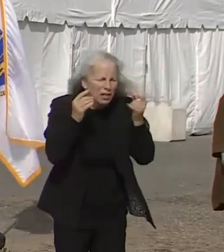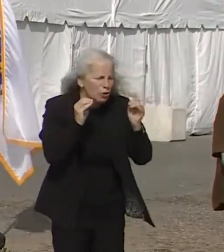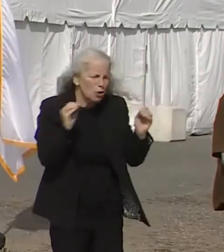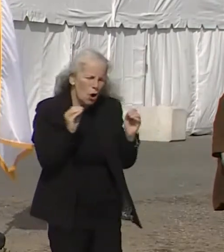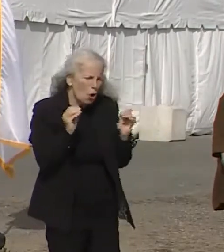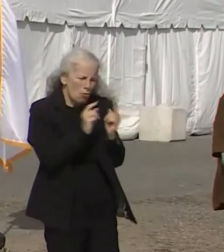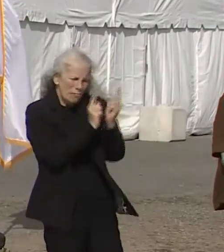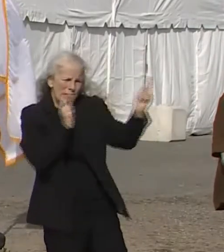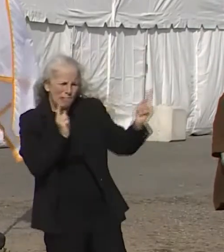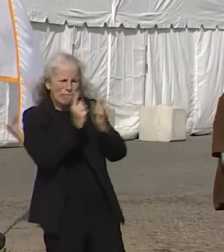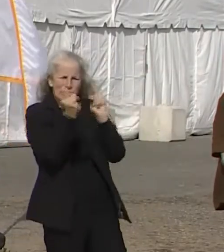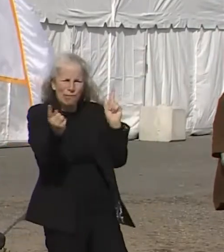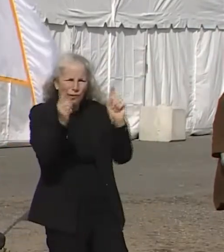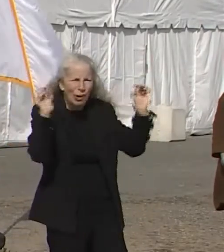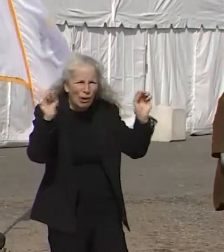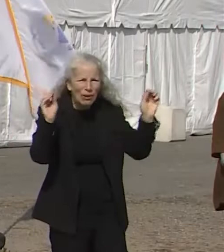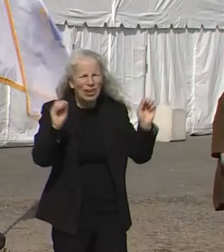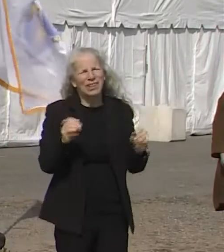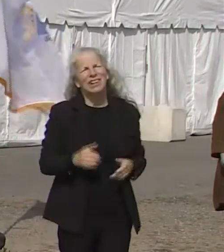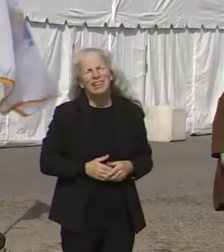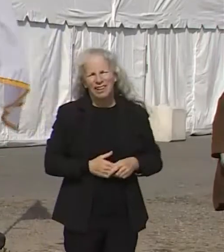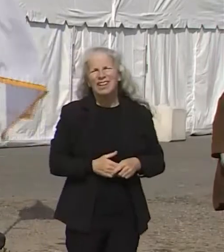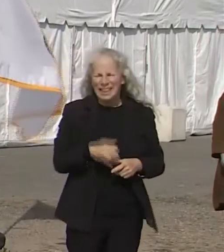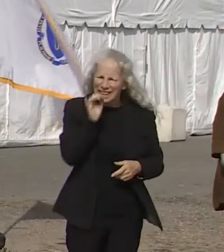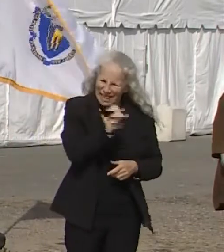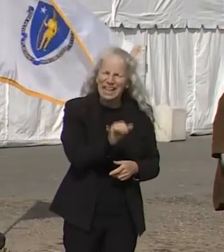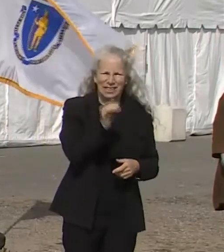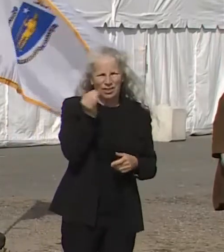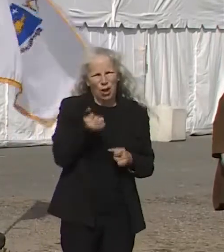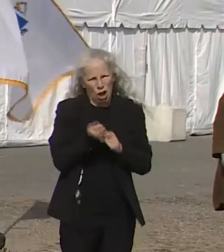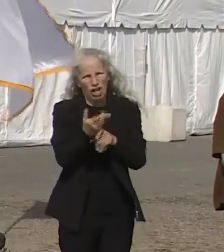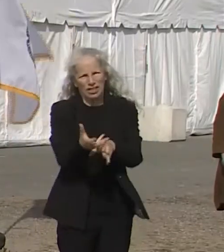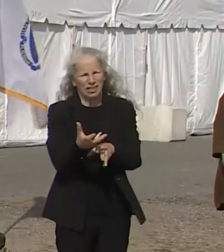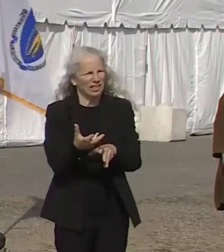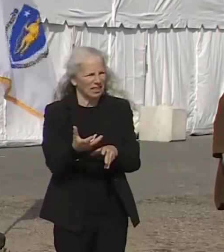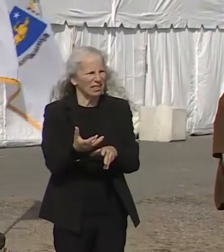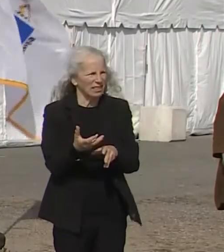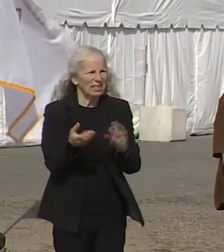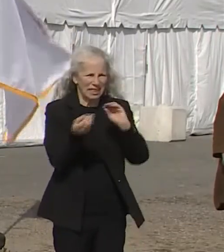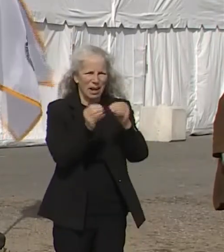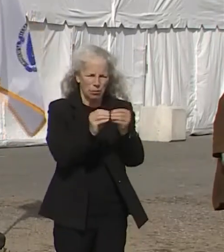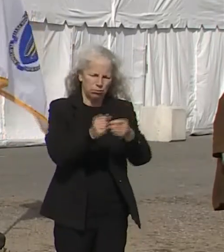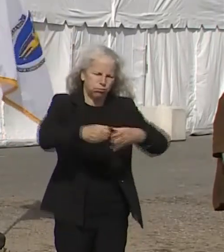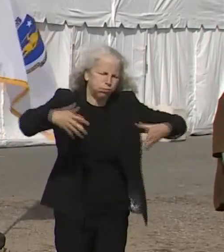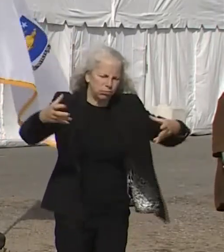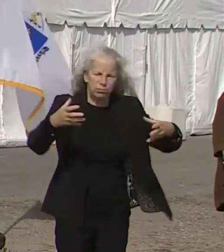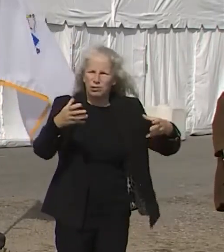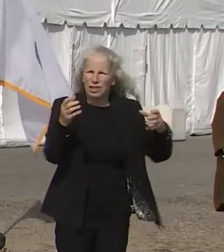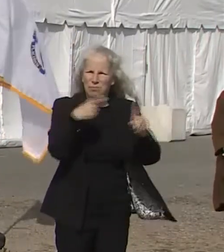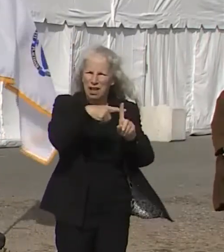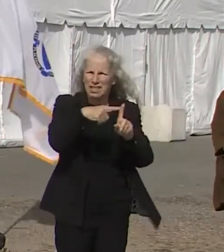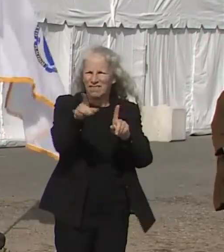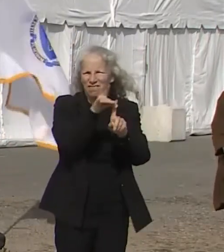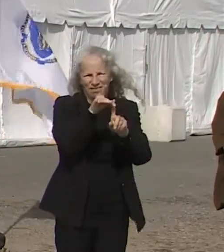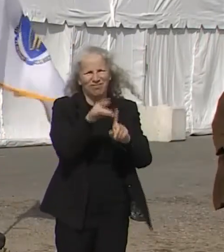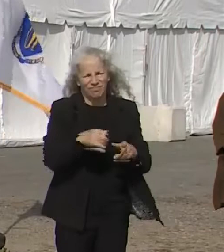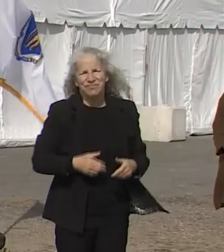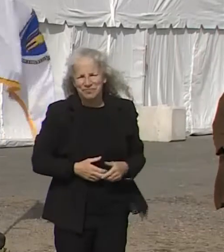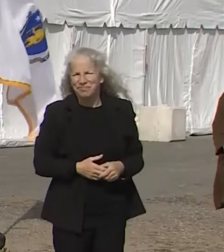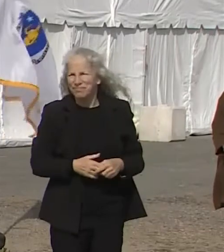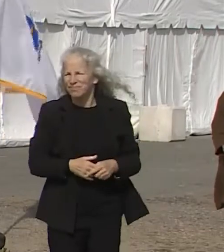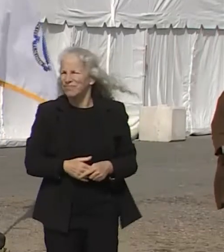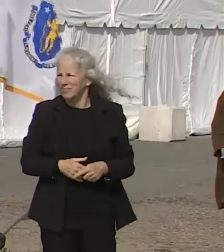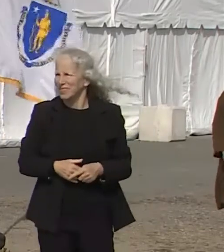social distancing. Those are exactly the sorts of things that create that big increase in positive test results